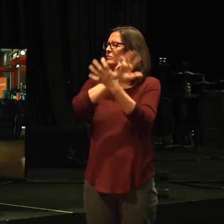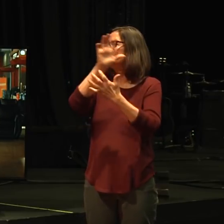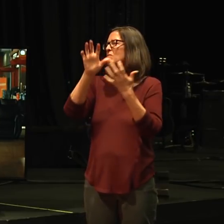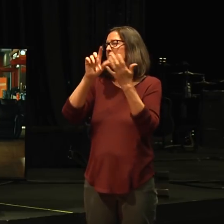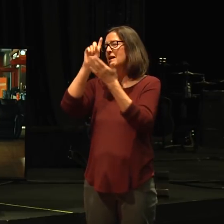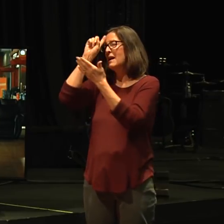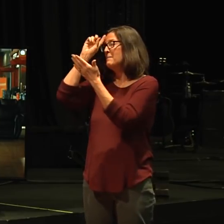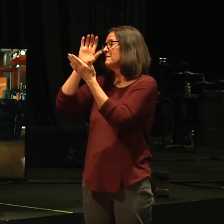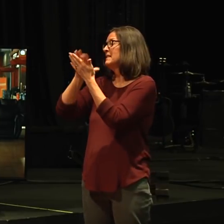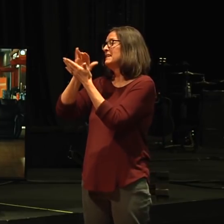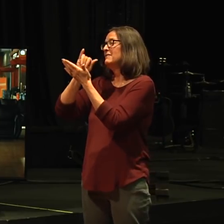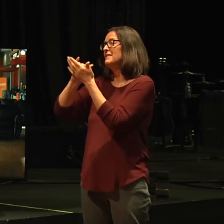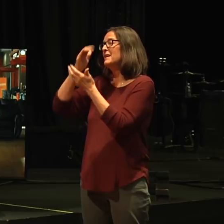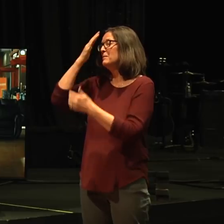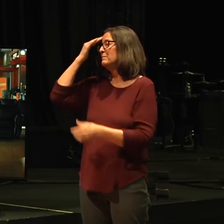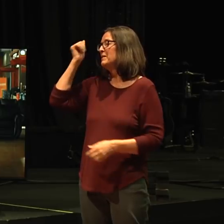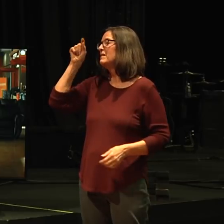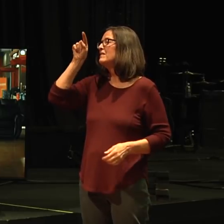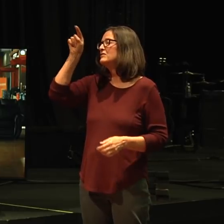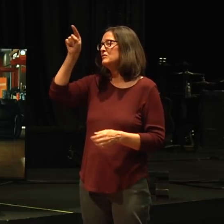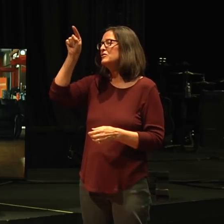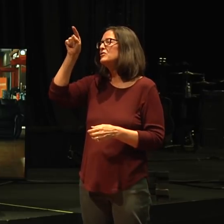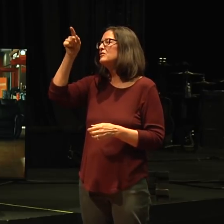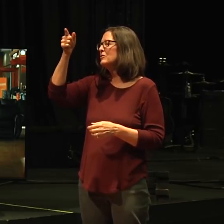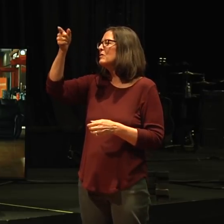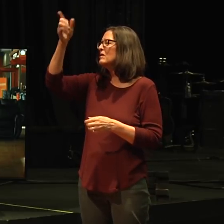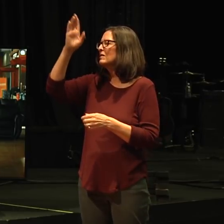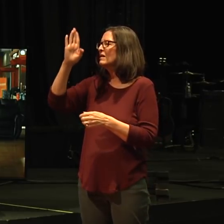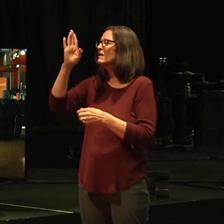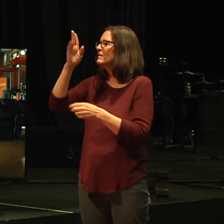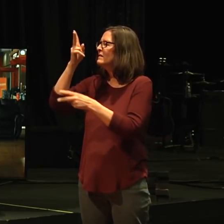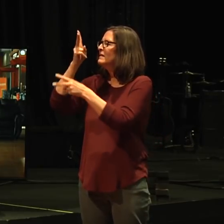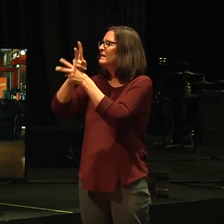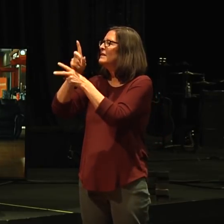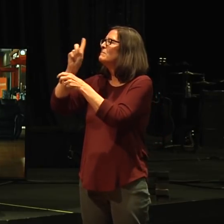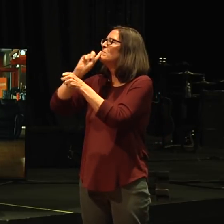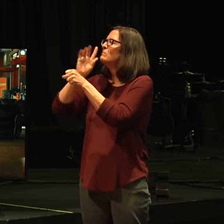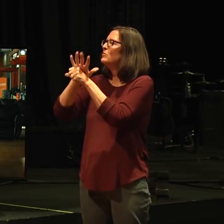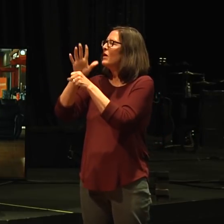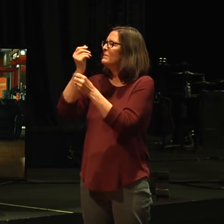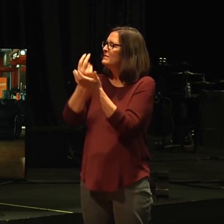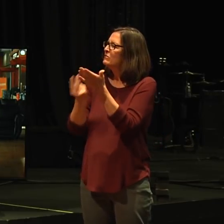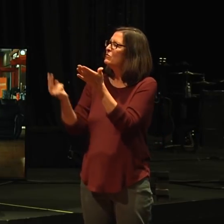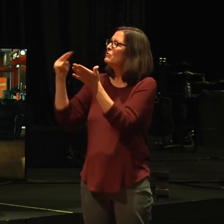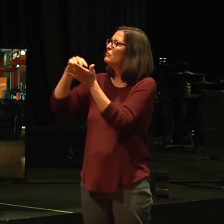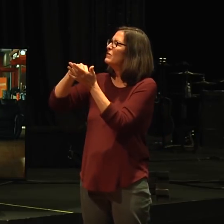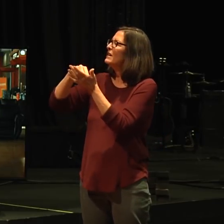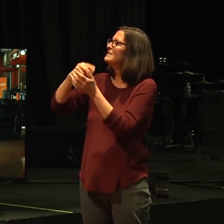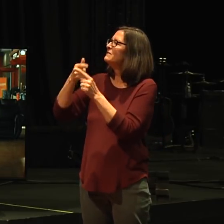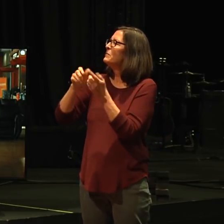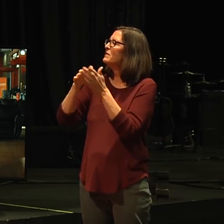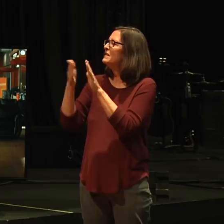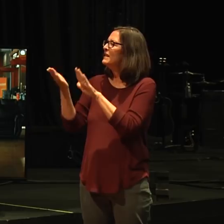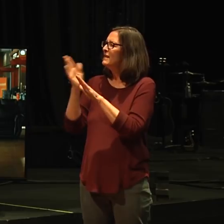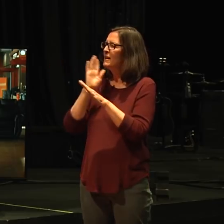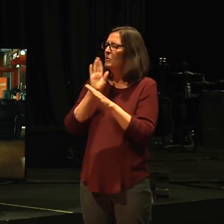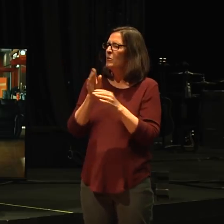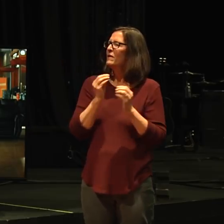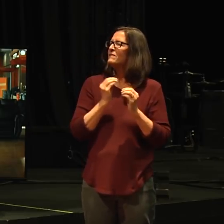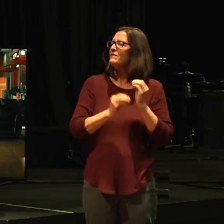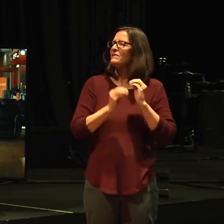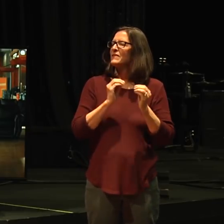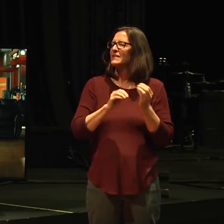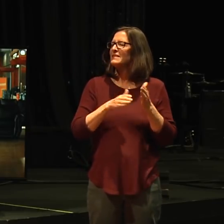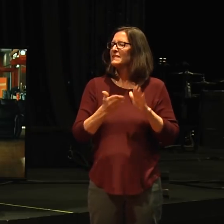that, Jesus, because you're the kind of God who keeps your promise and raises from the dead. And you'll even resurrect the dead parts of my life. I believe